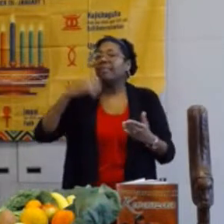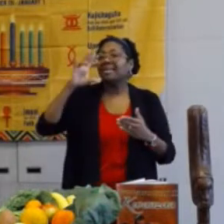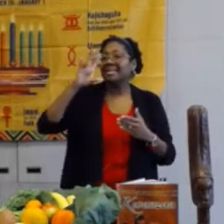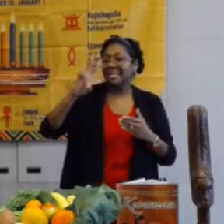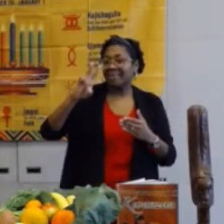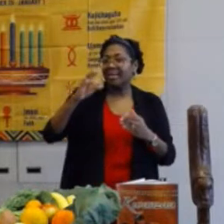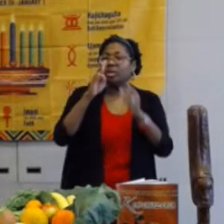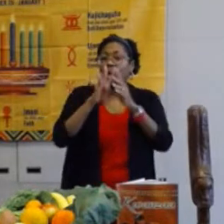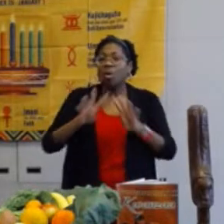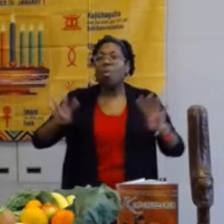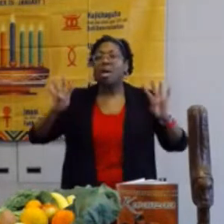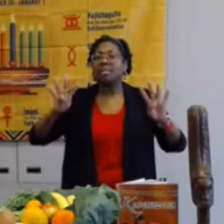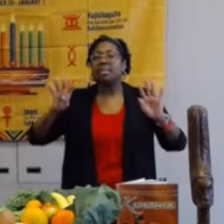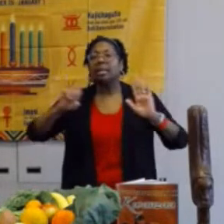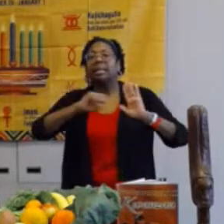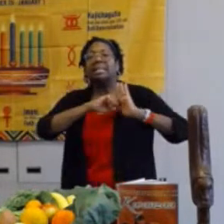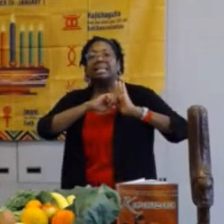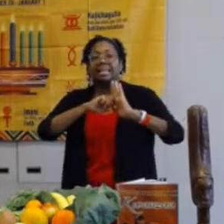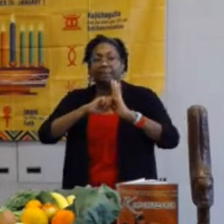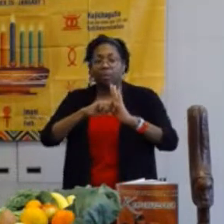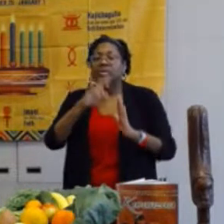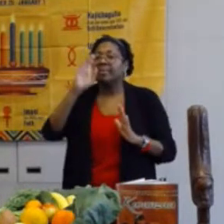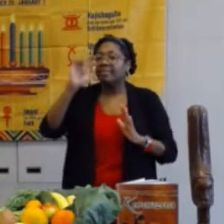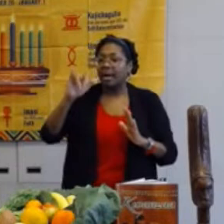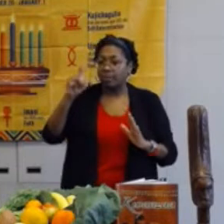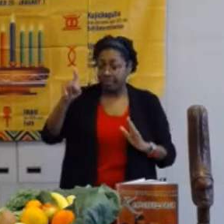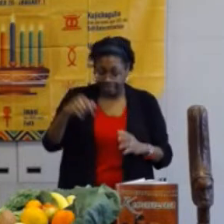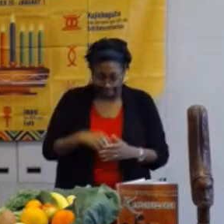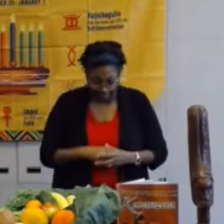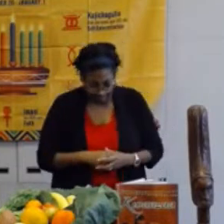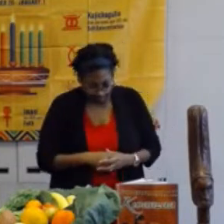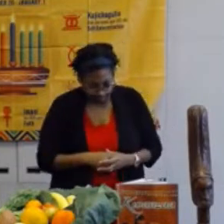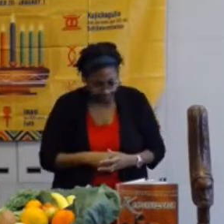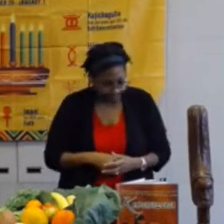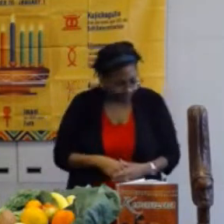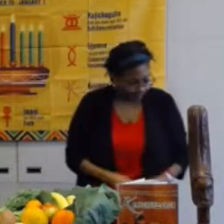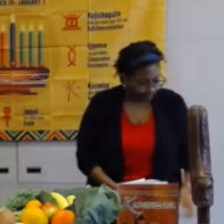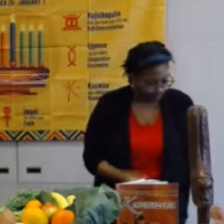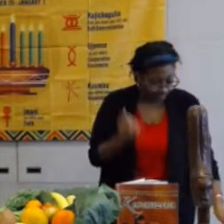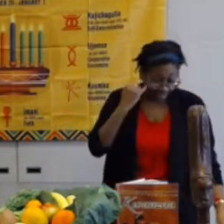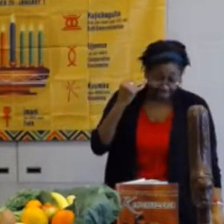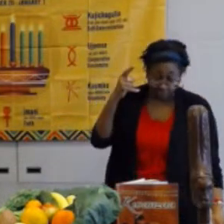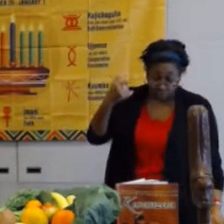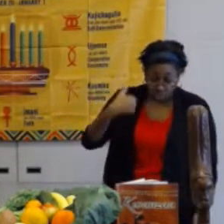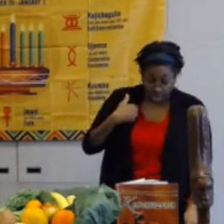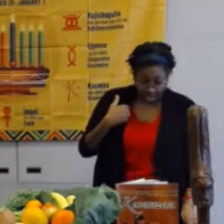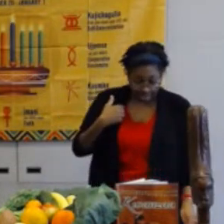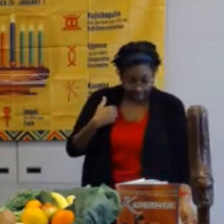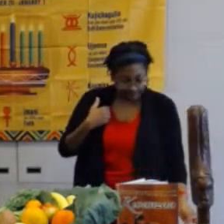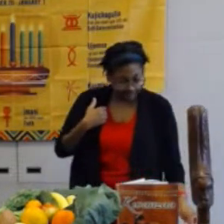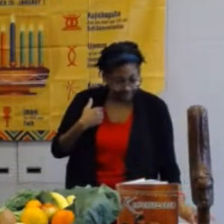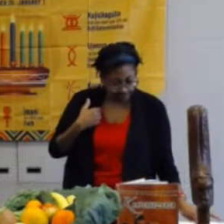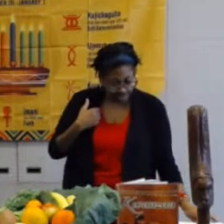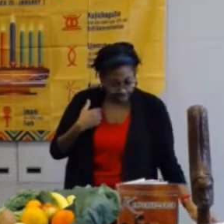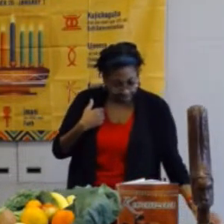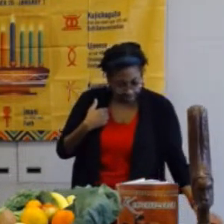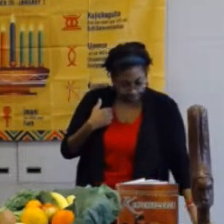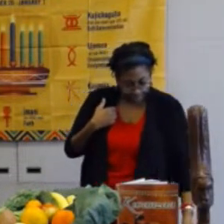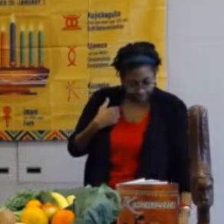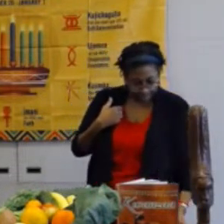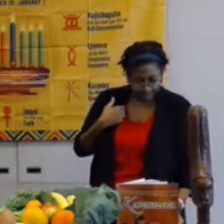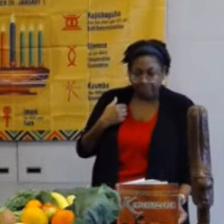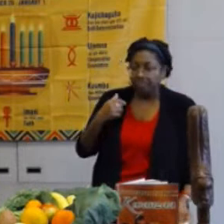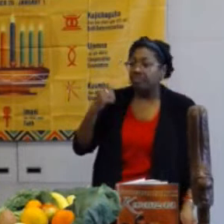Kwanzaa symbols. And that would be, in fact, if you have your, for those of you who are